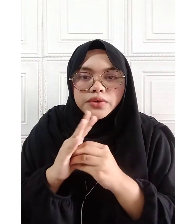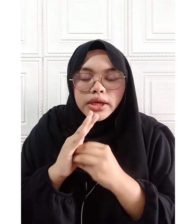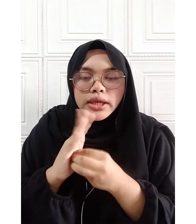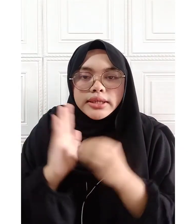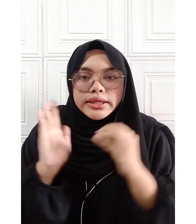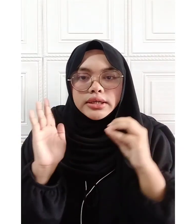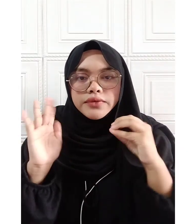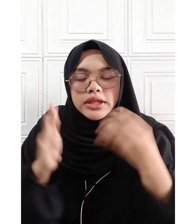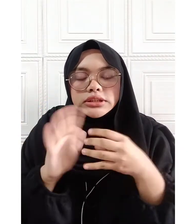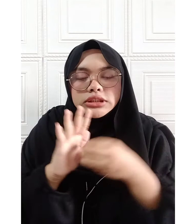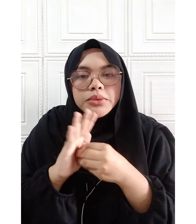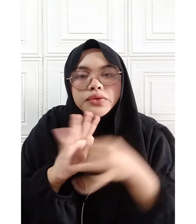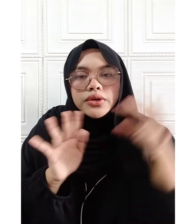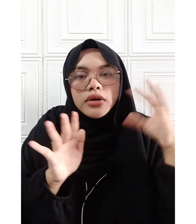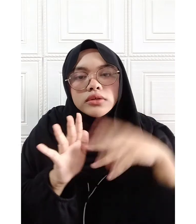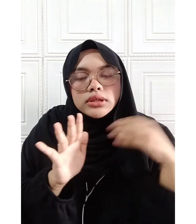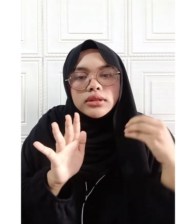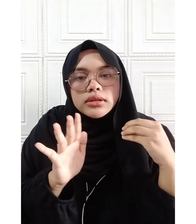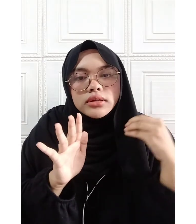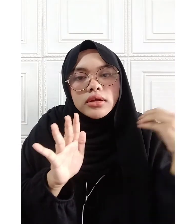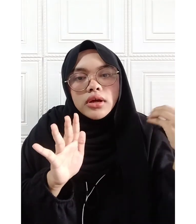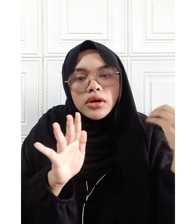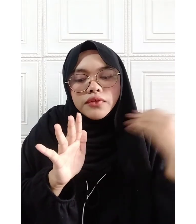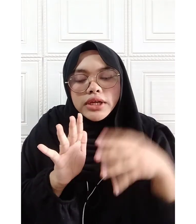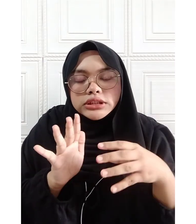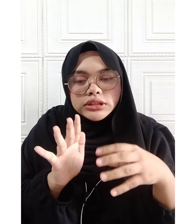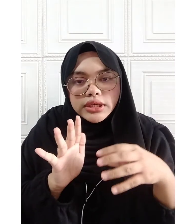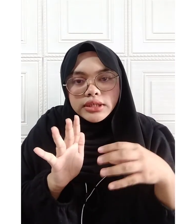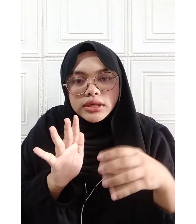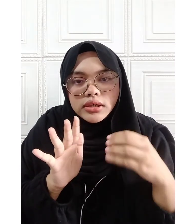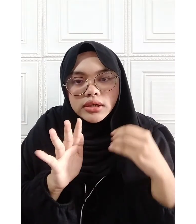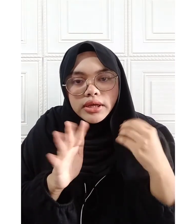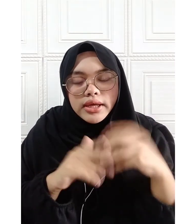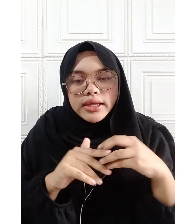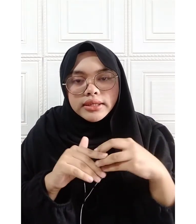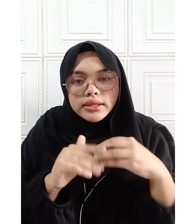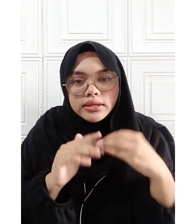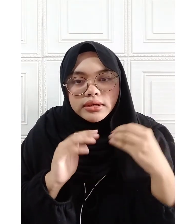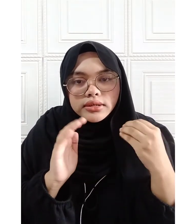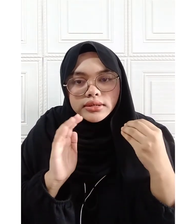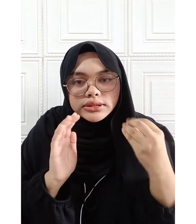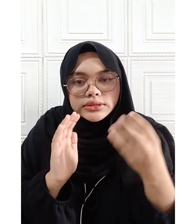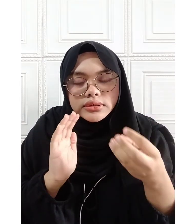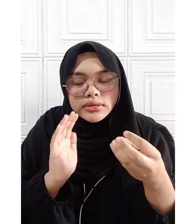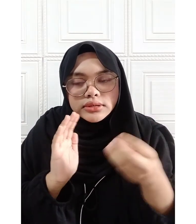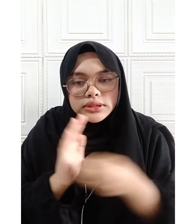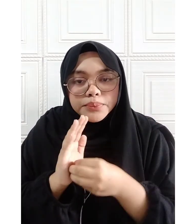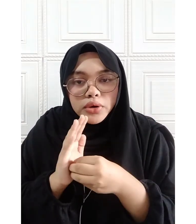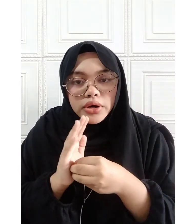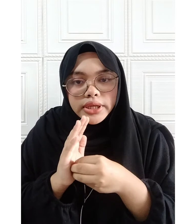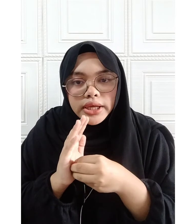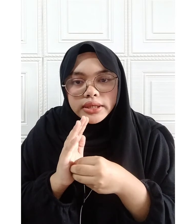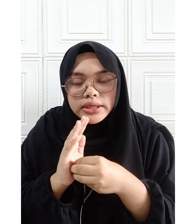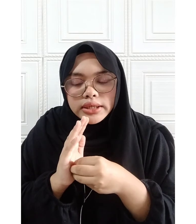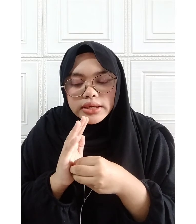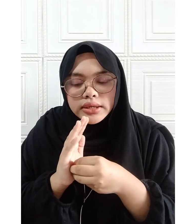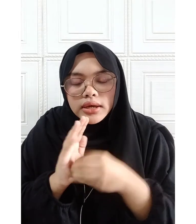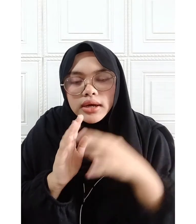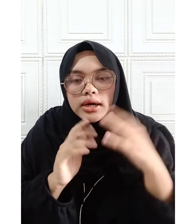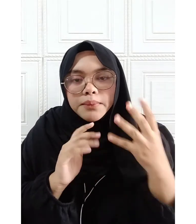that the relationship between the horizontal reaction at the support and the